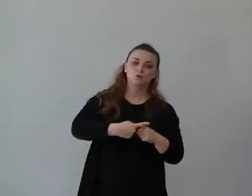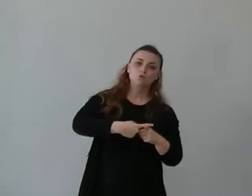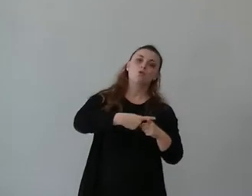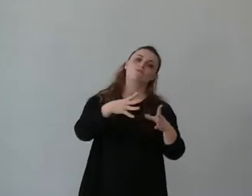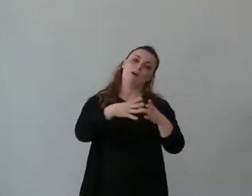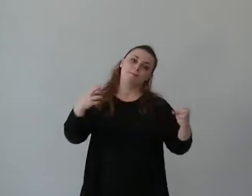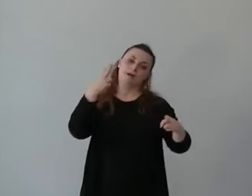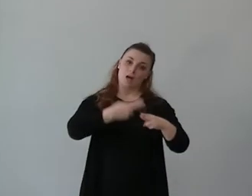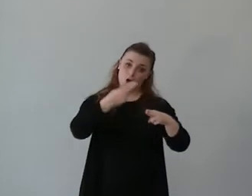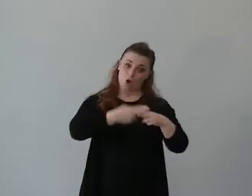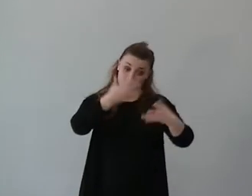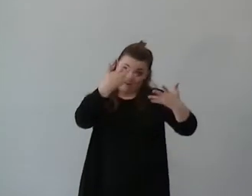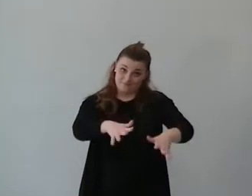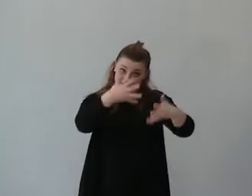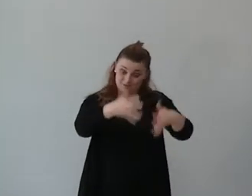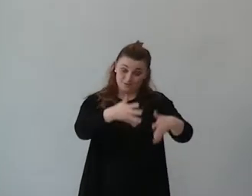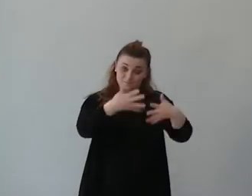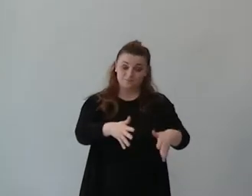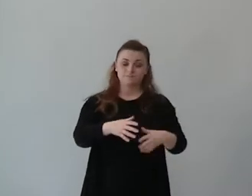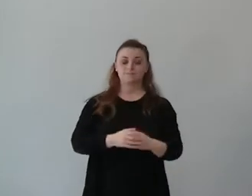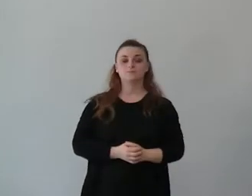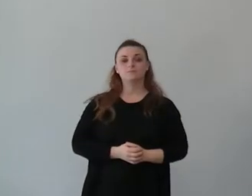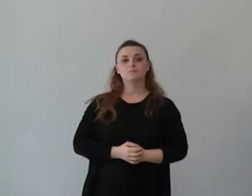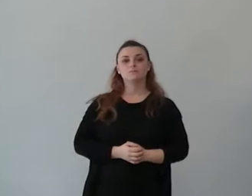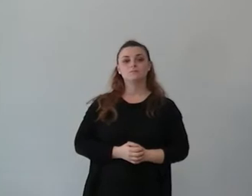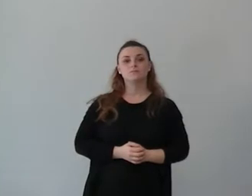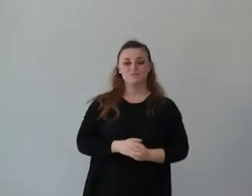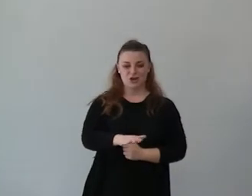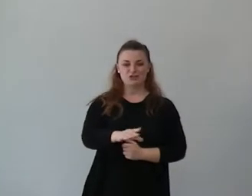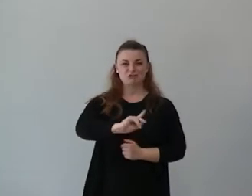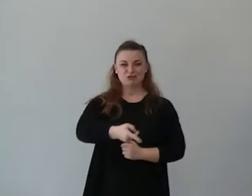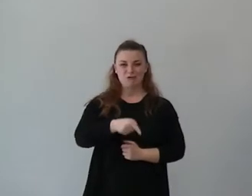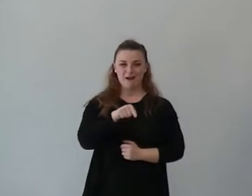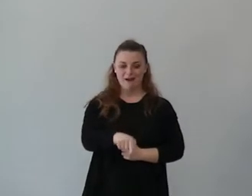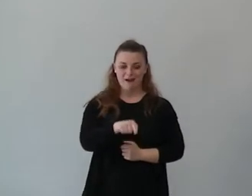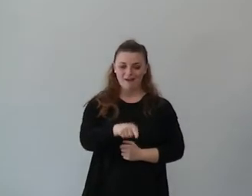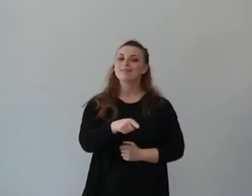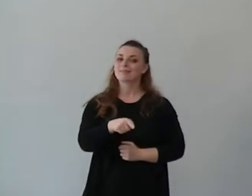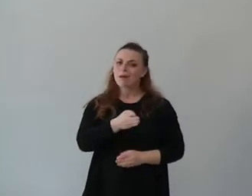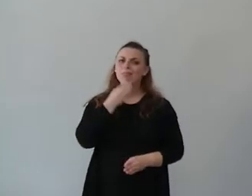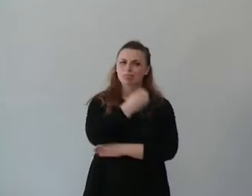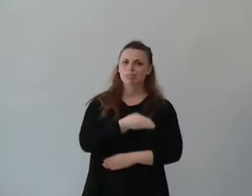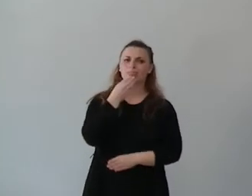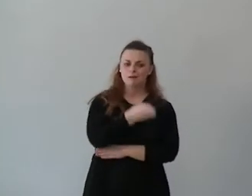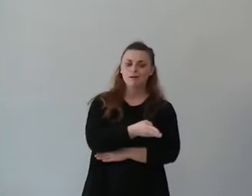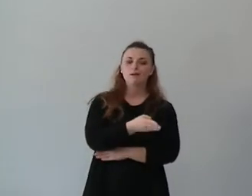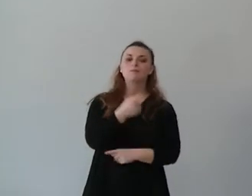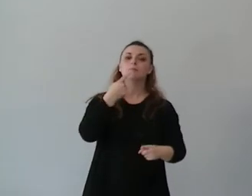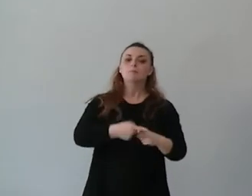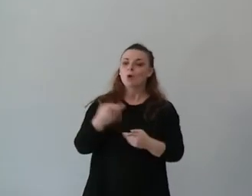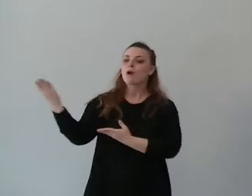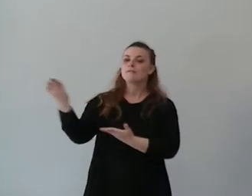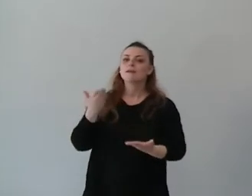people, he was acting like a Paul. Quando lui frequentava quel club e stava anche invitando le sue